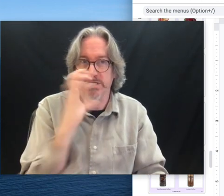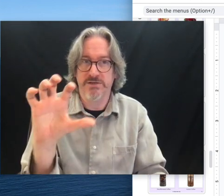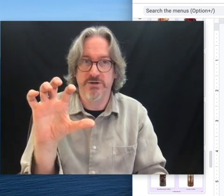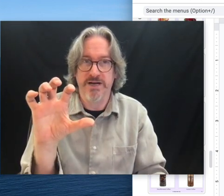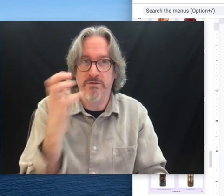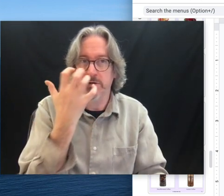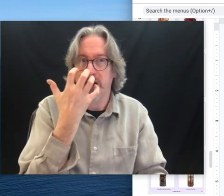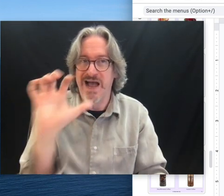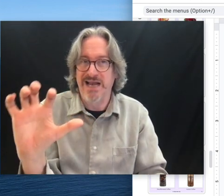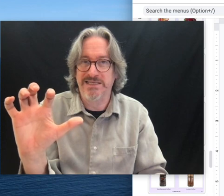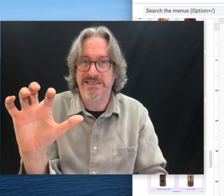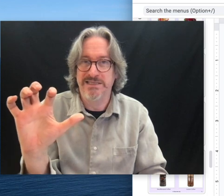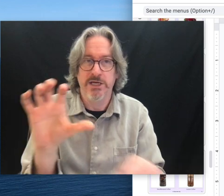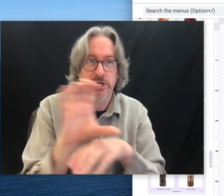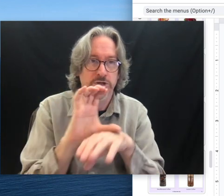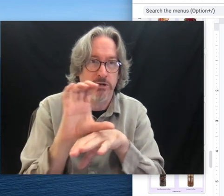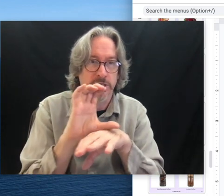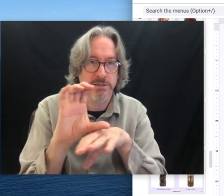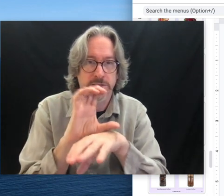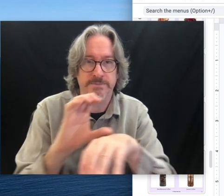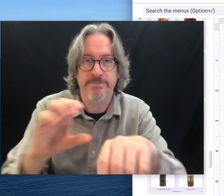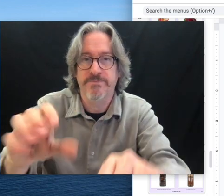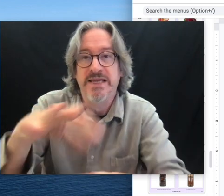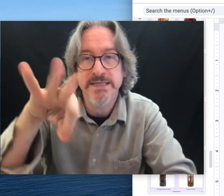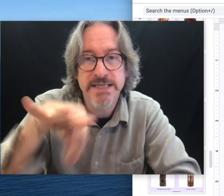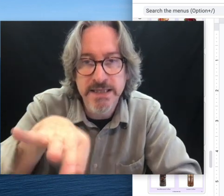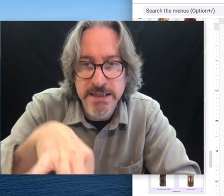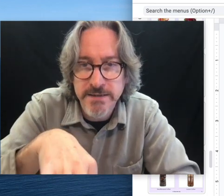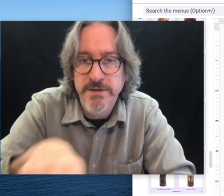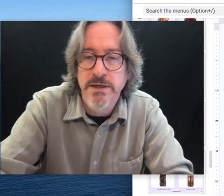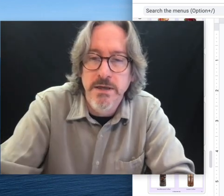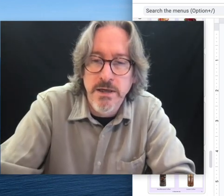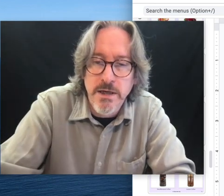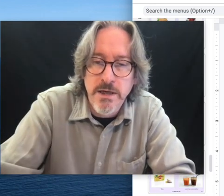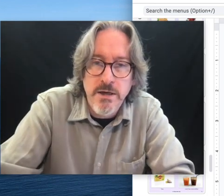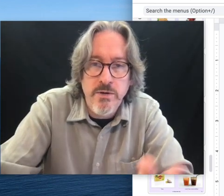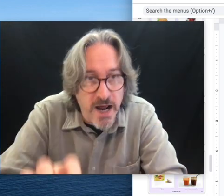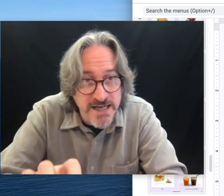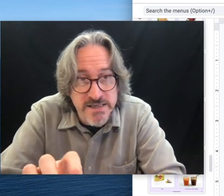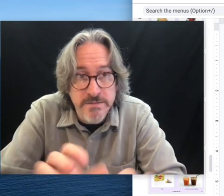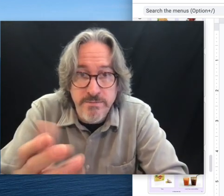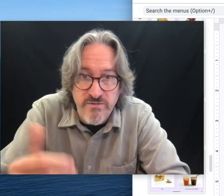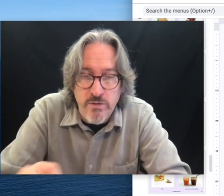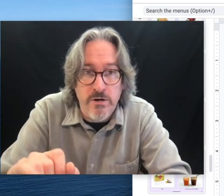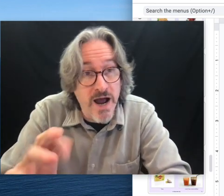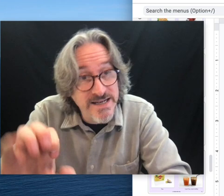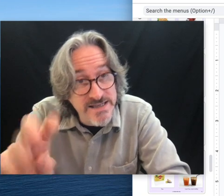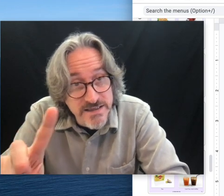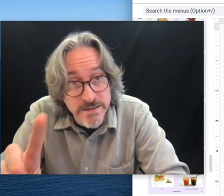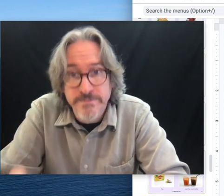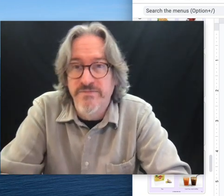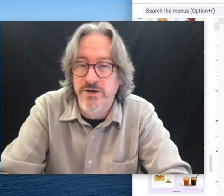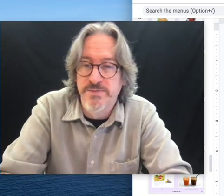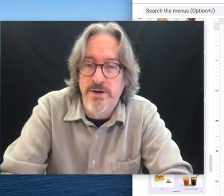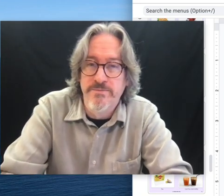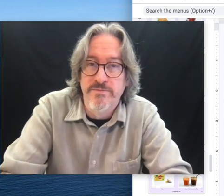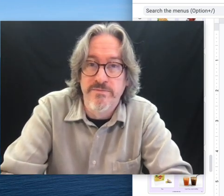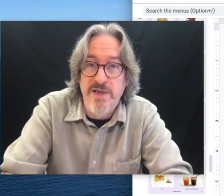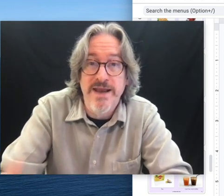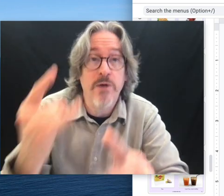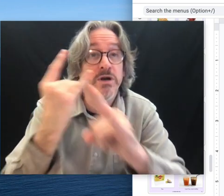and then turn it out. Hot chocolate. Tea. We did iced before, iced finger